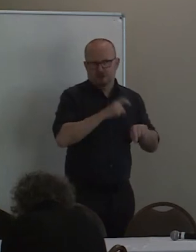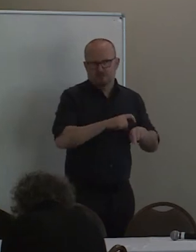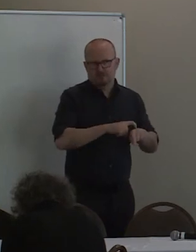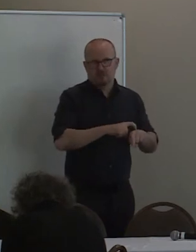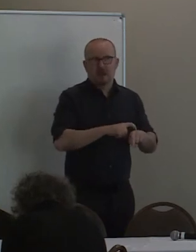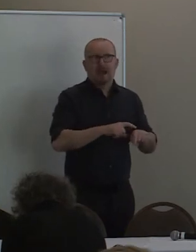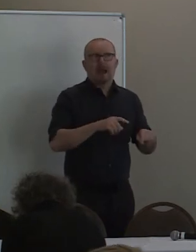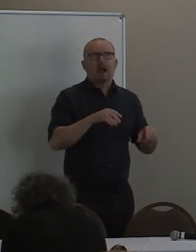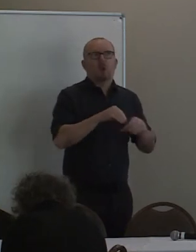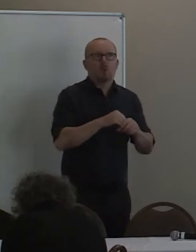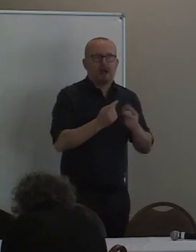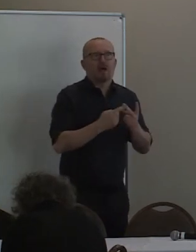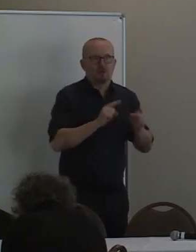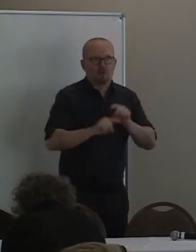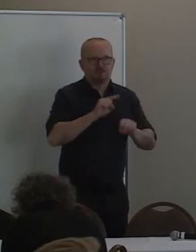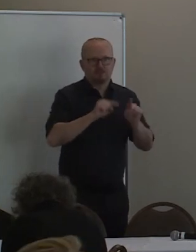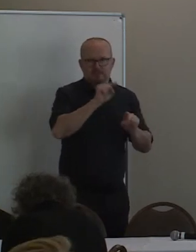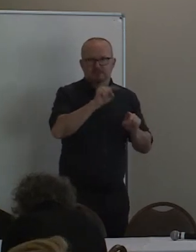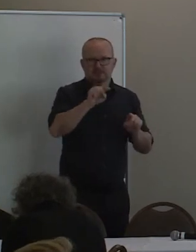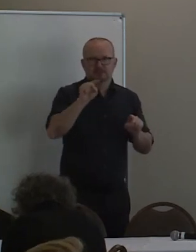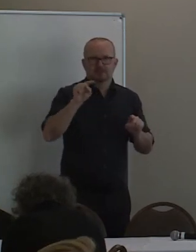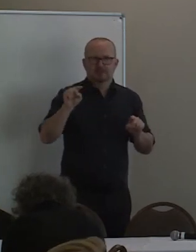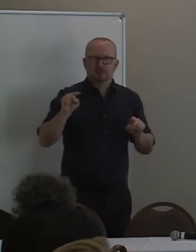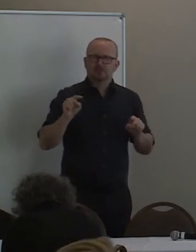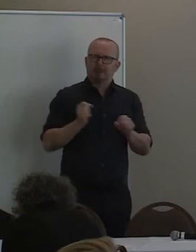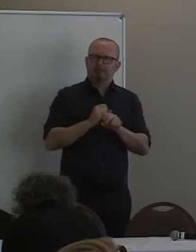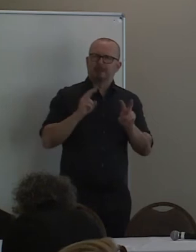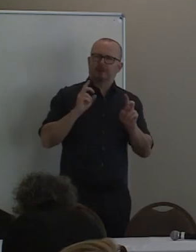which all got me thinking about the sort of rhetoric around technology.